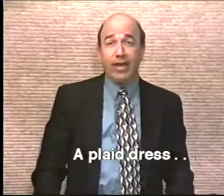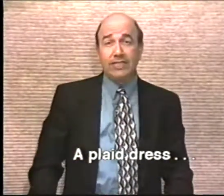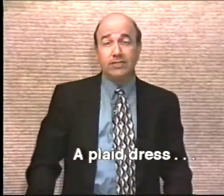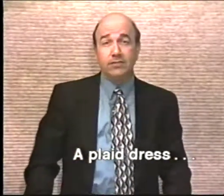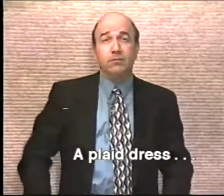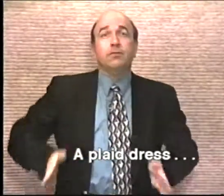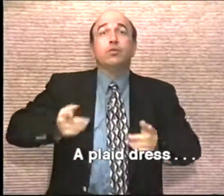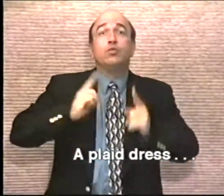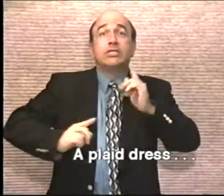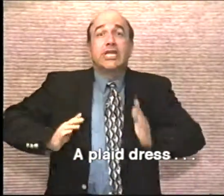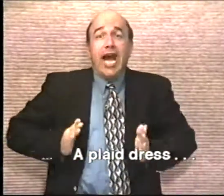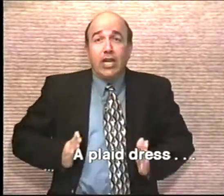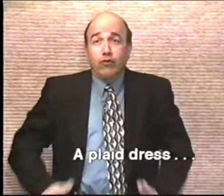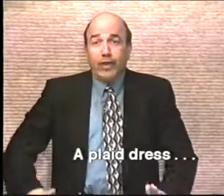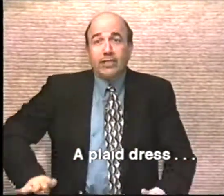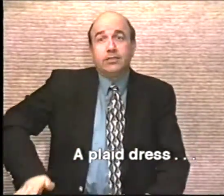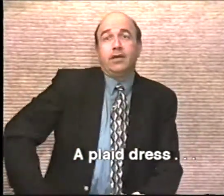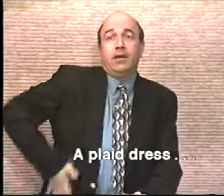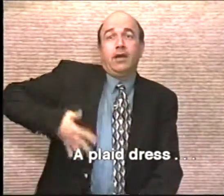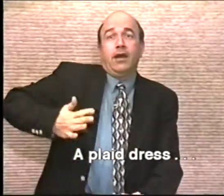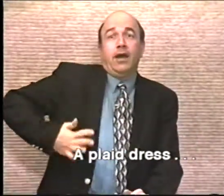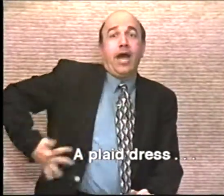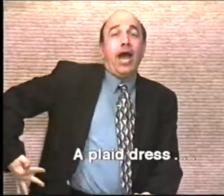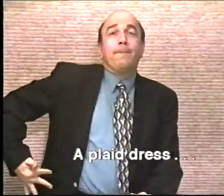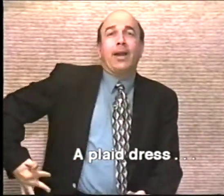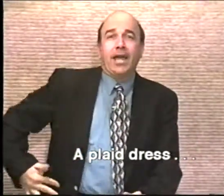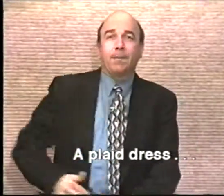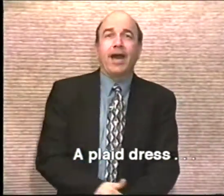dress, you sign dress, and plaid pattern.